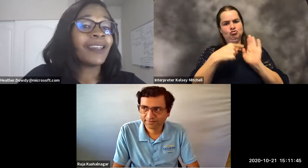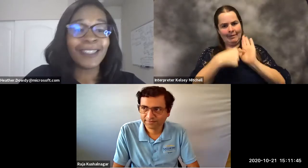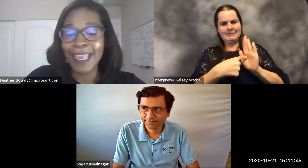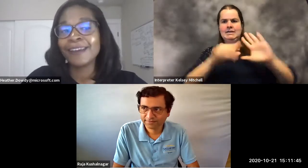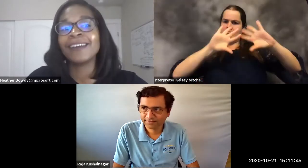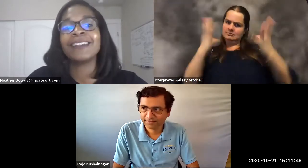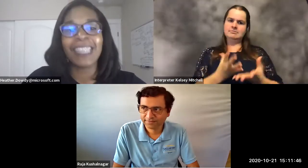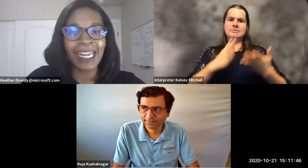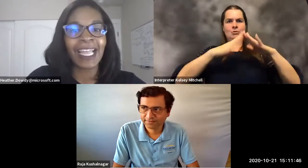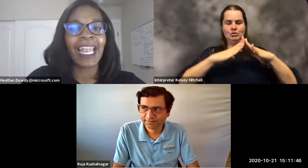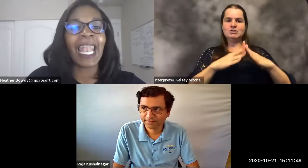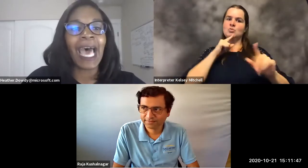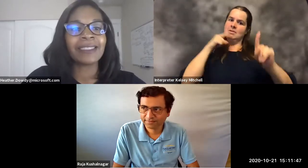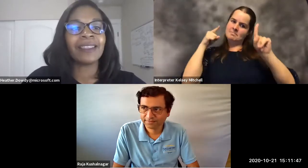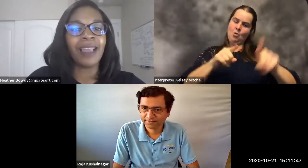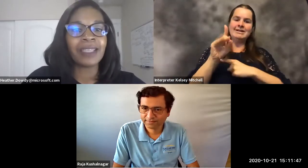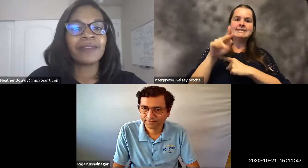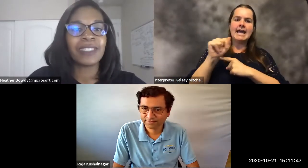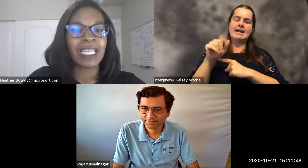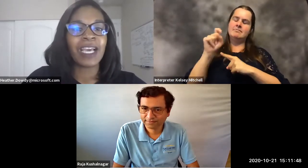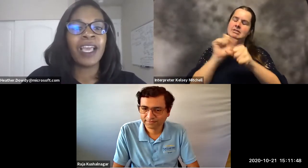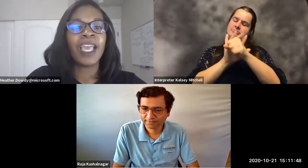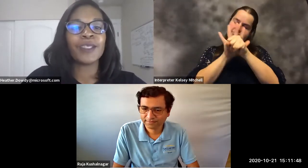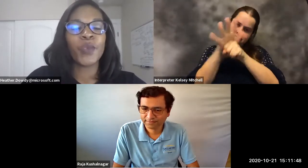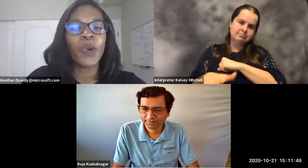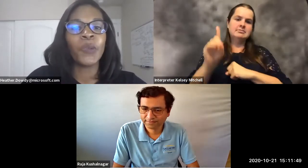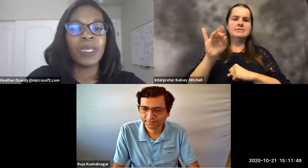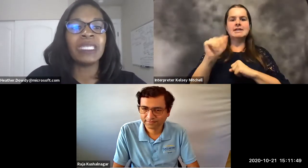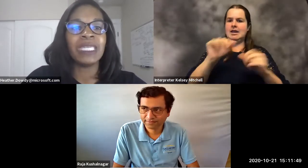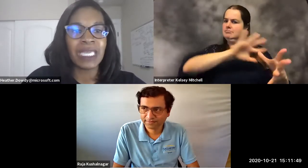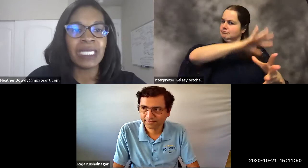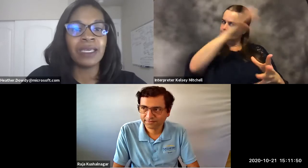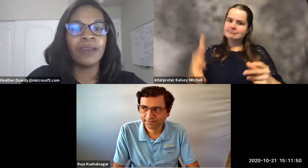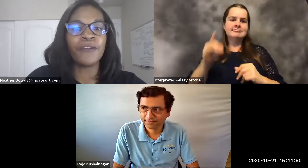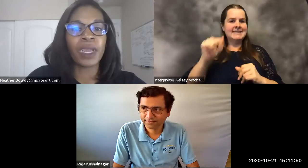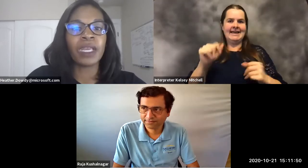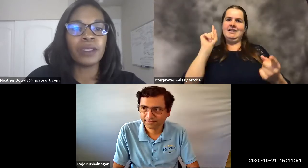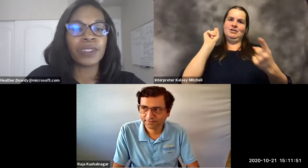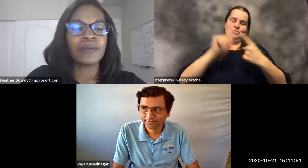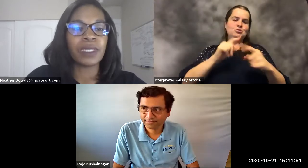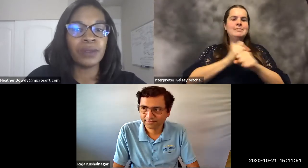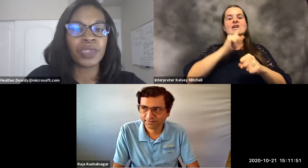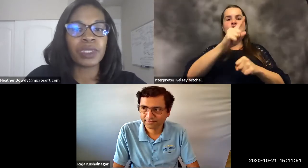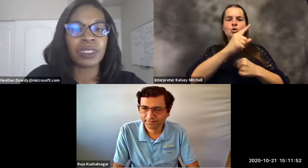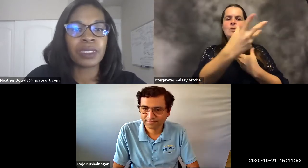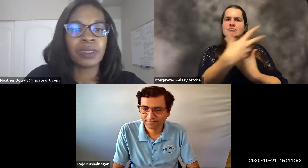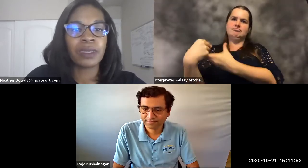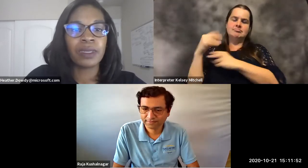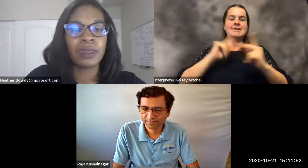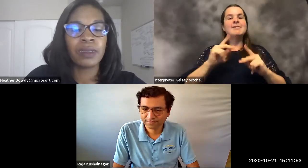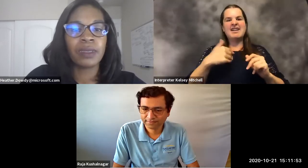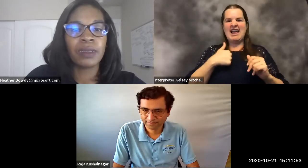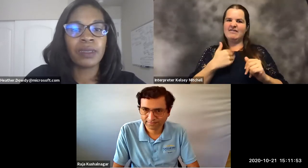data, data, data, lots and lots of data is what we need for inclusive solutions.